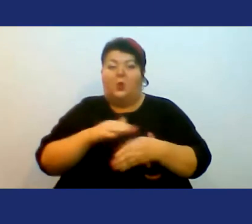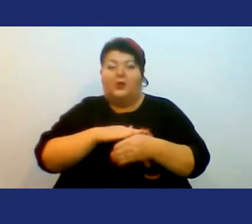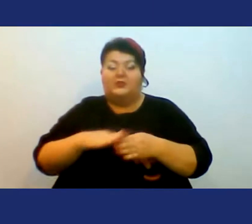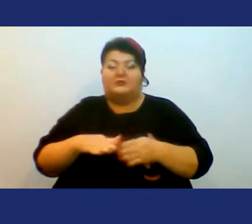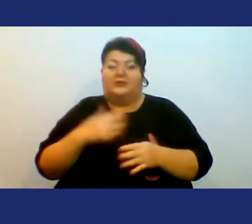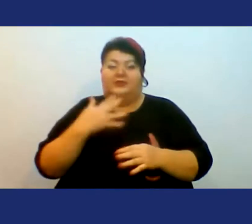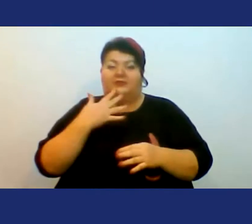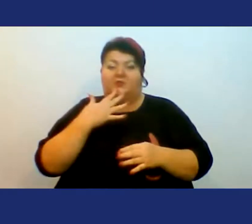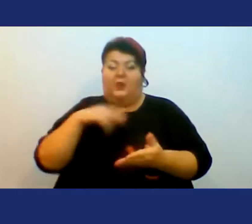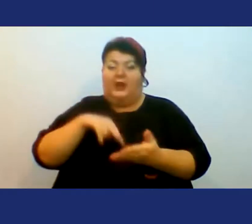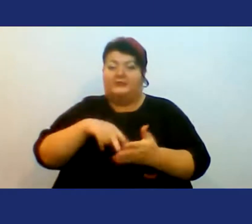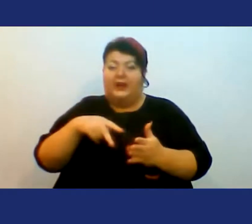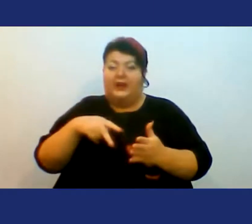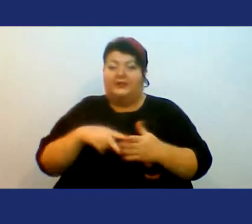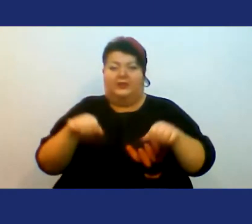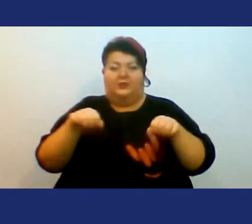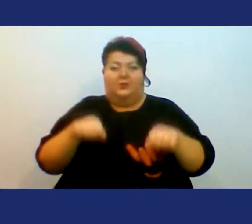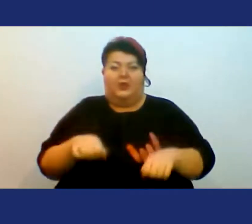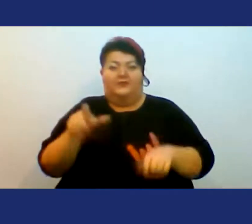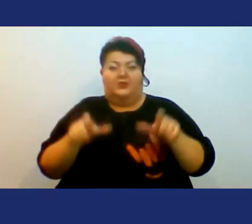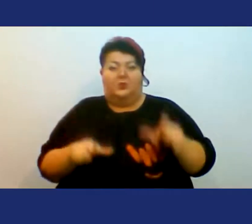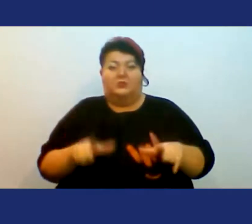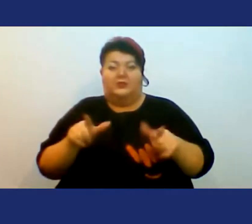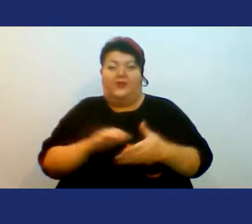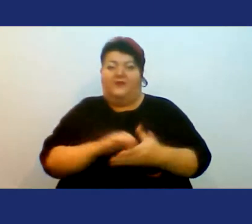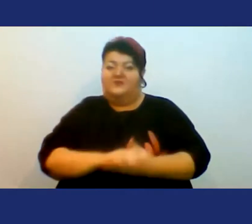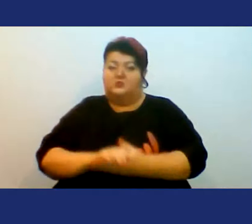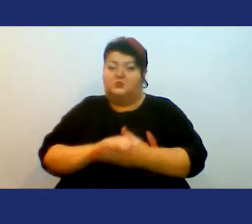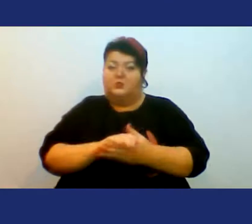legally incompetent. Prior to